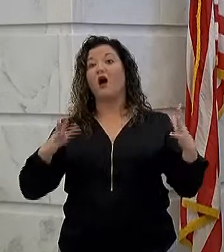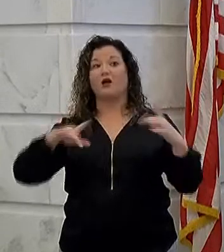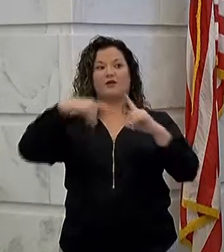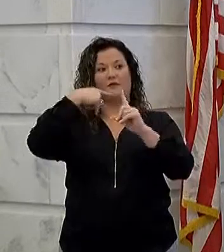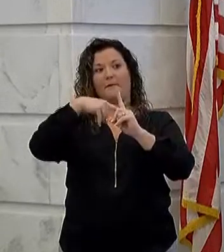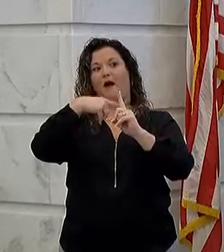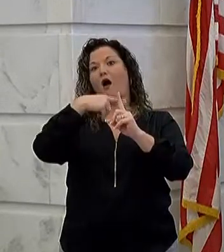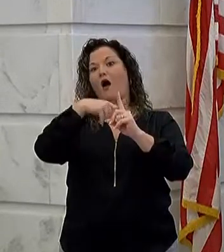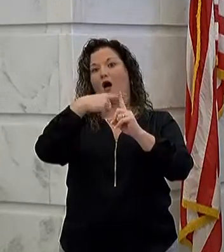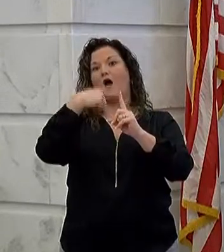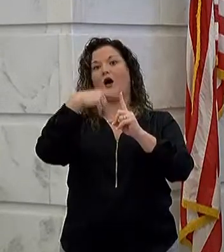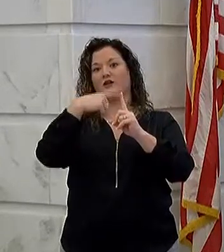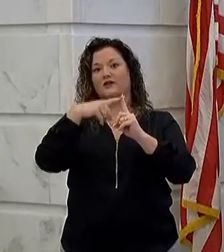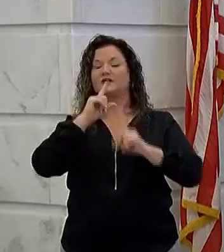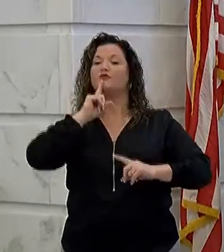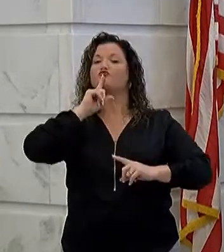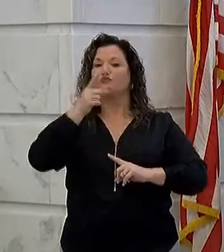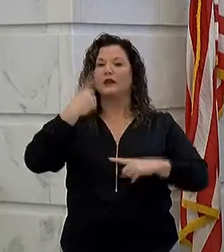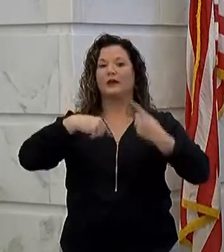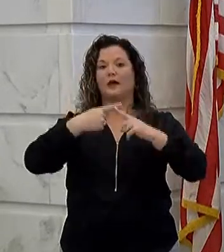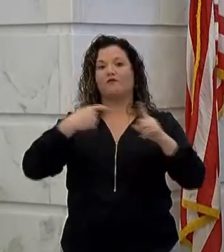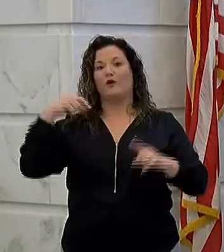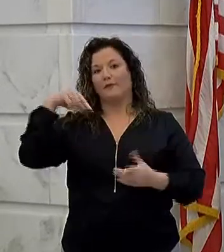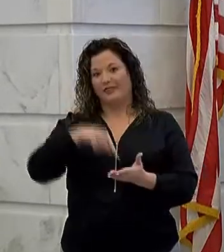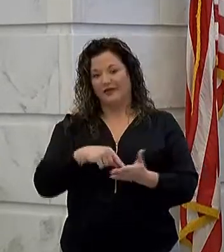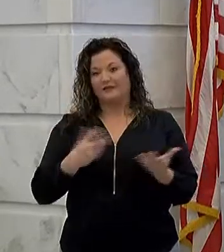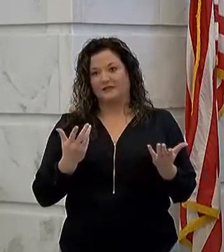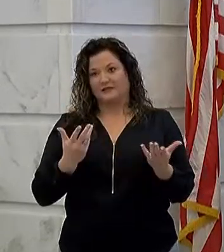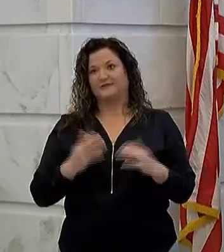positive that has really come out of this. So, and